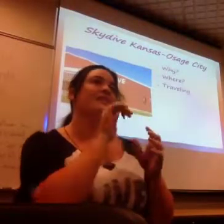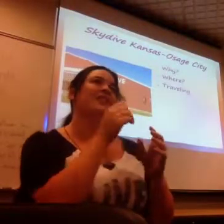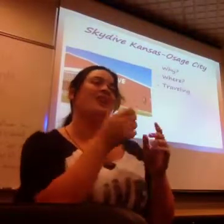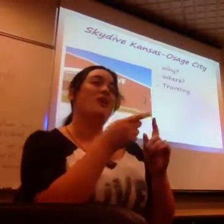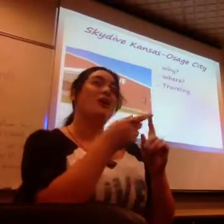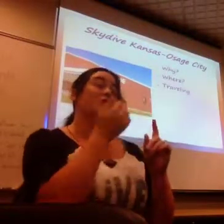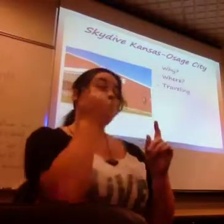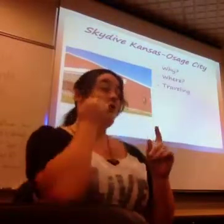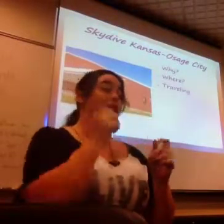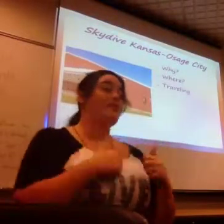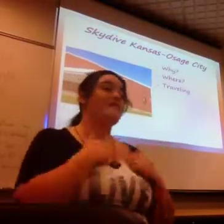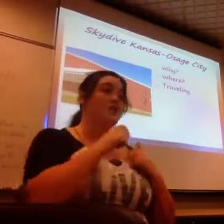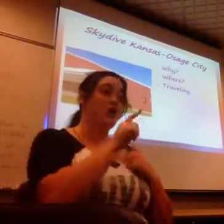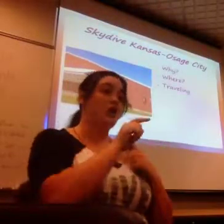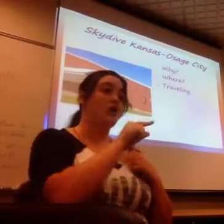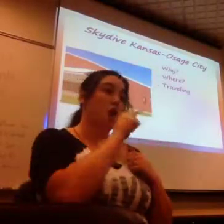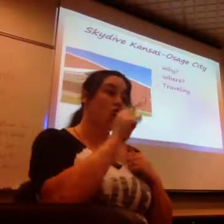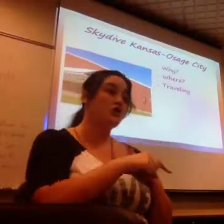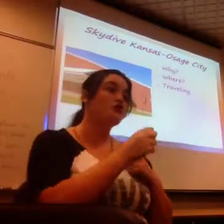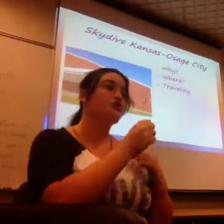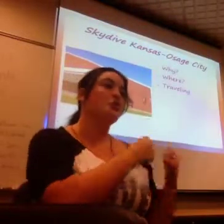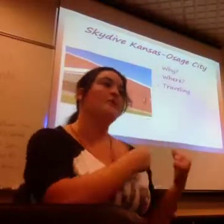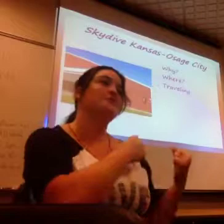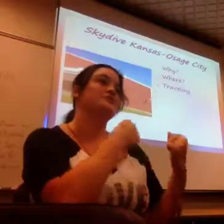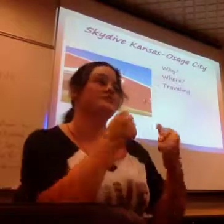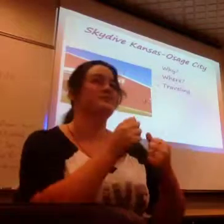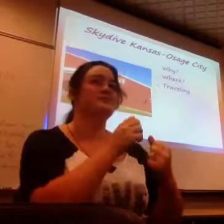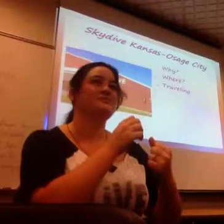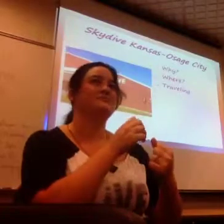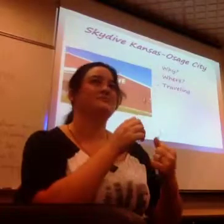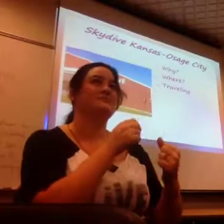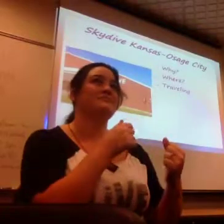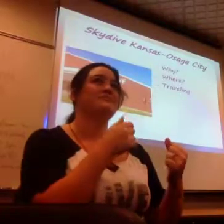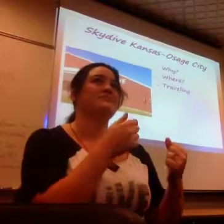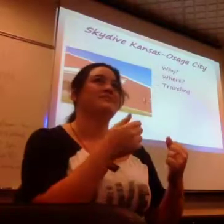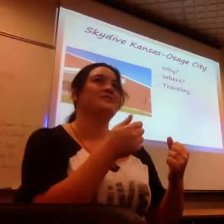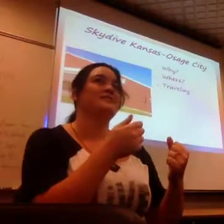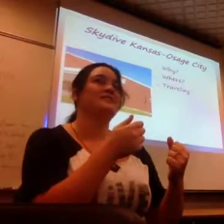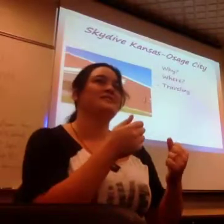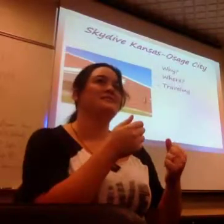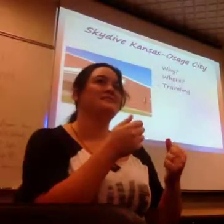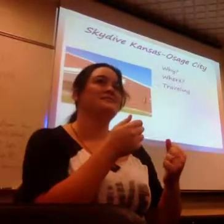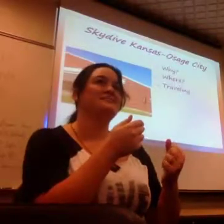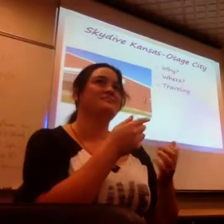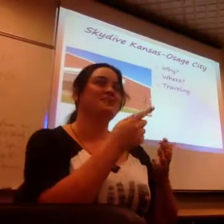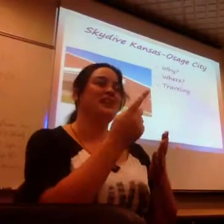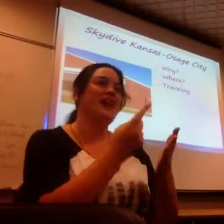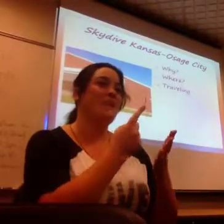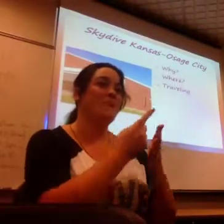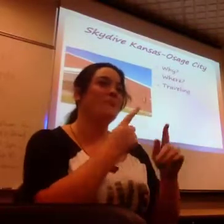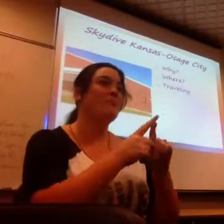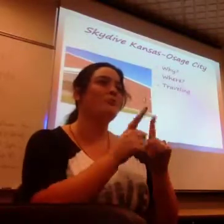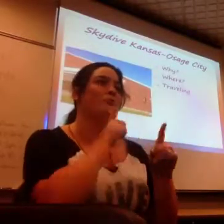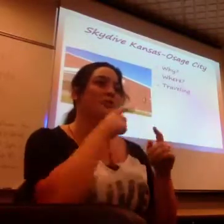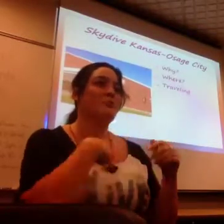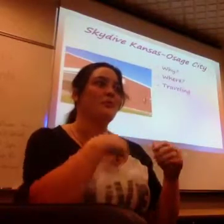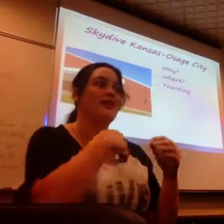an hour to get there. It actually would have been less, but we got kind of lost. So that's where we went. And this picture is actually from their